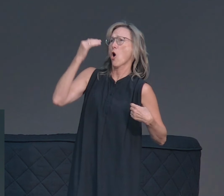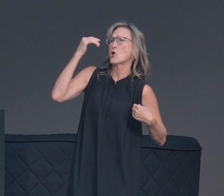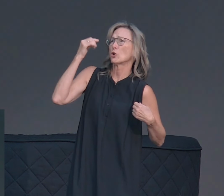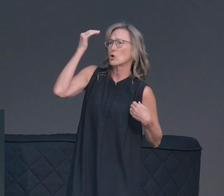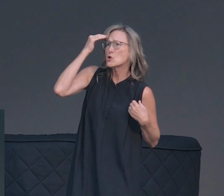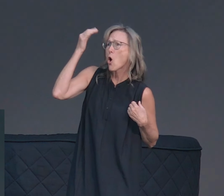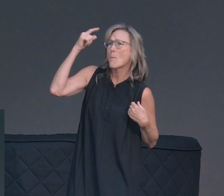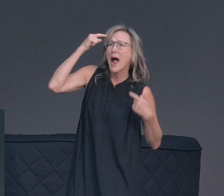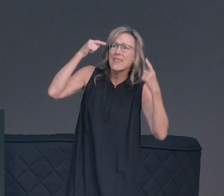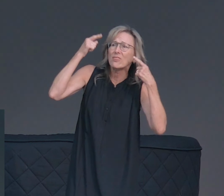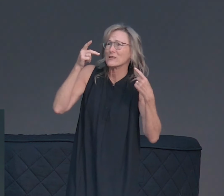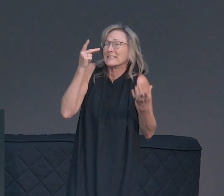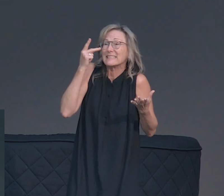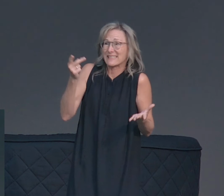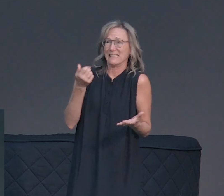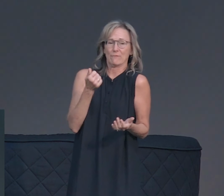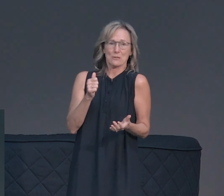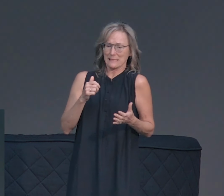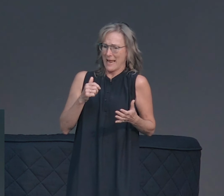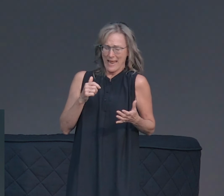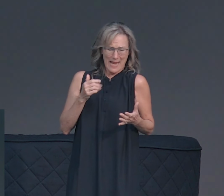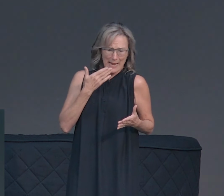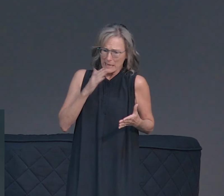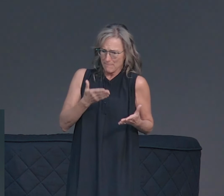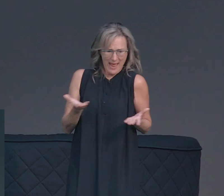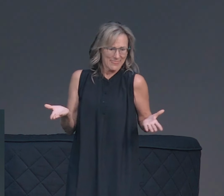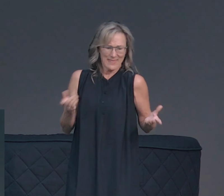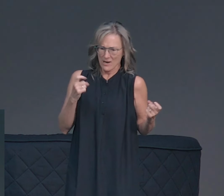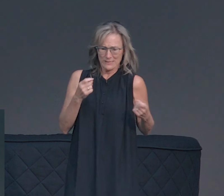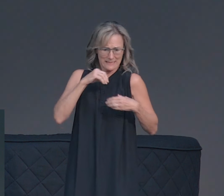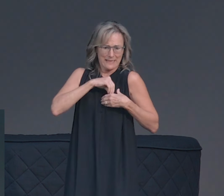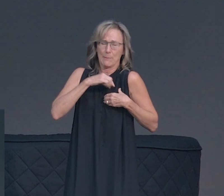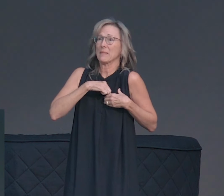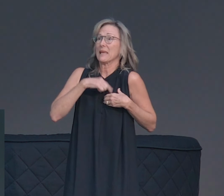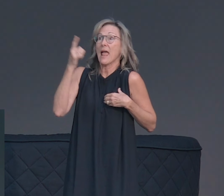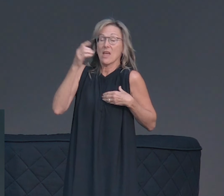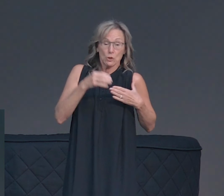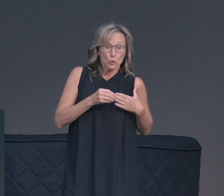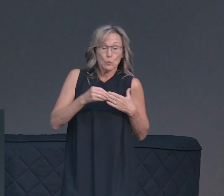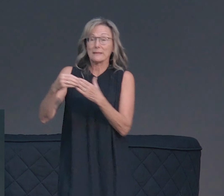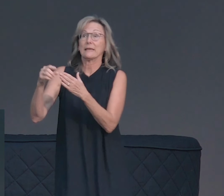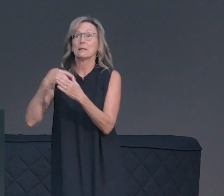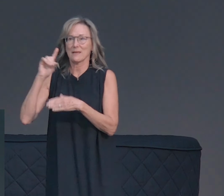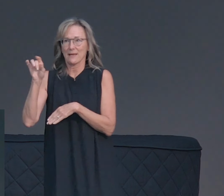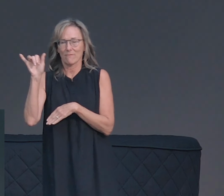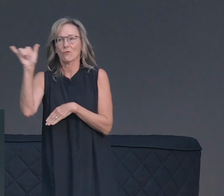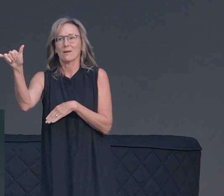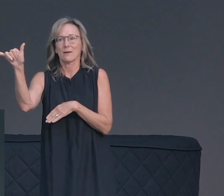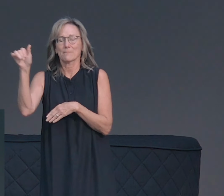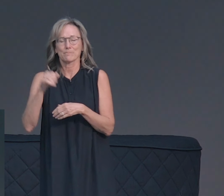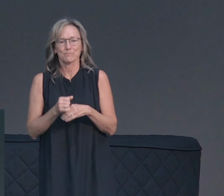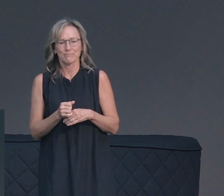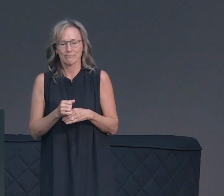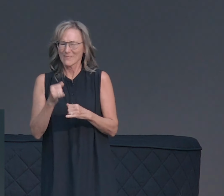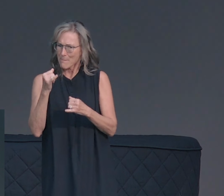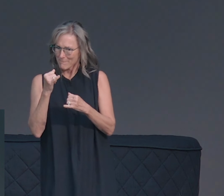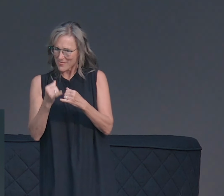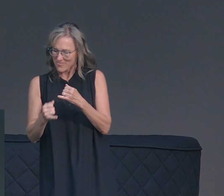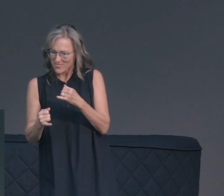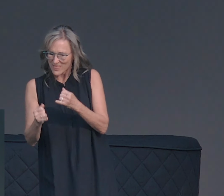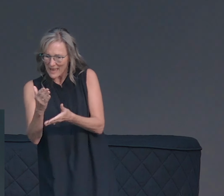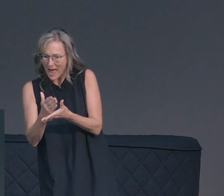see if there be any grievous way in me, and lead me in the way everlasting." But the most overlooked phrase from that psalm is the